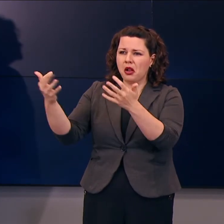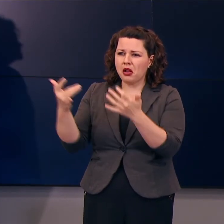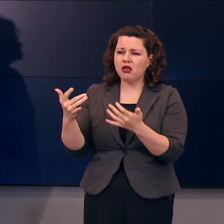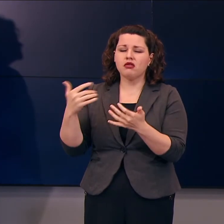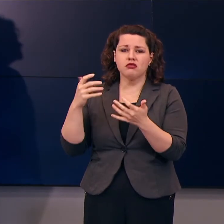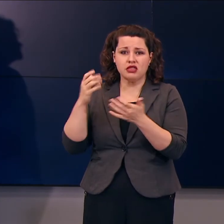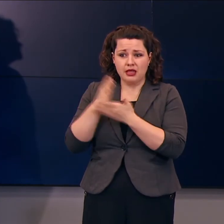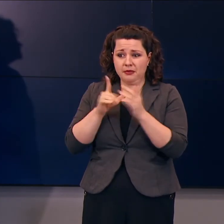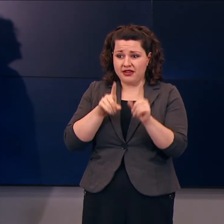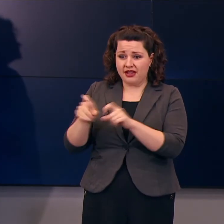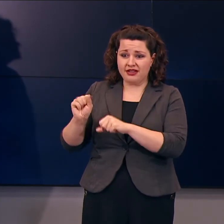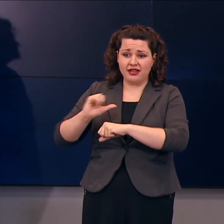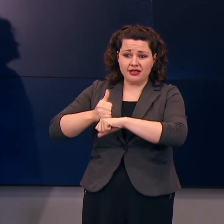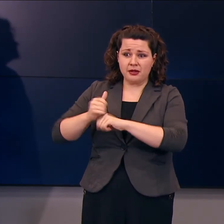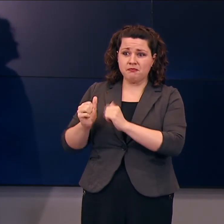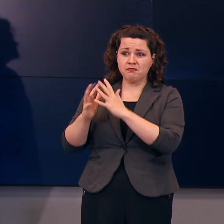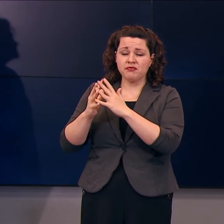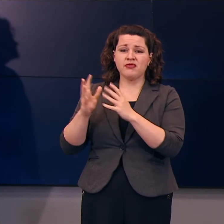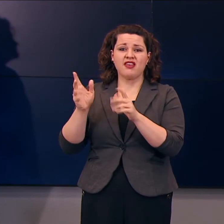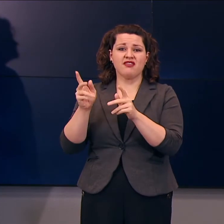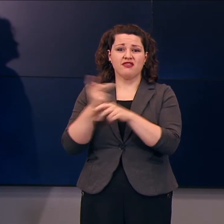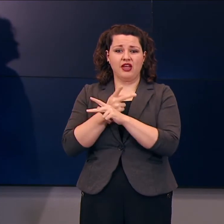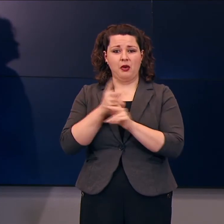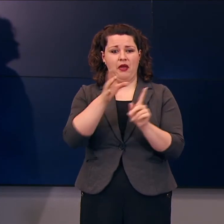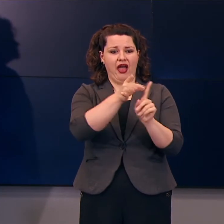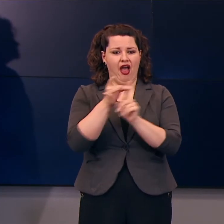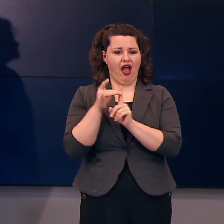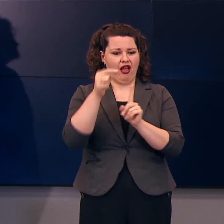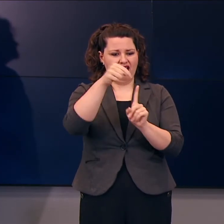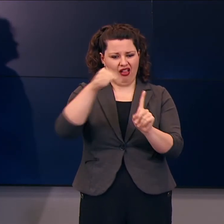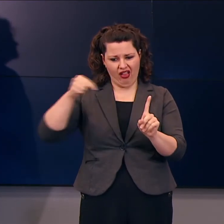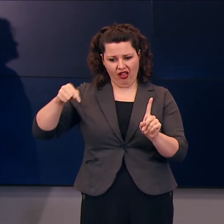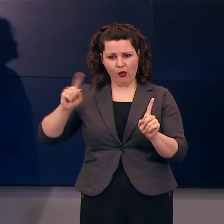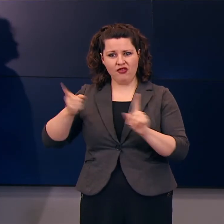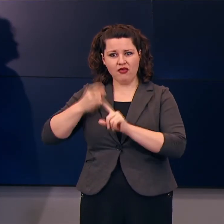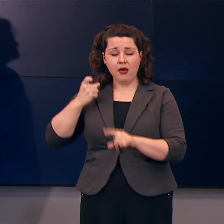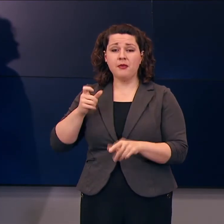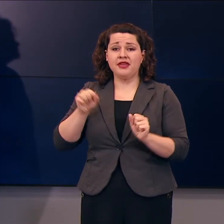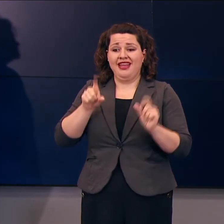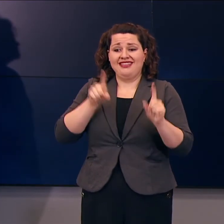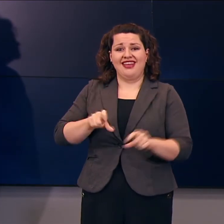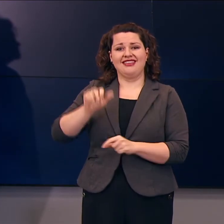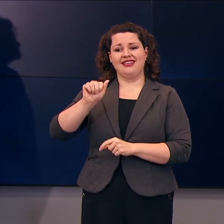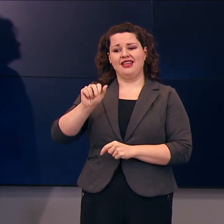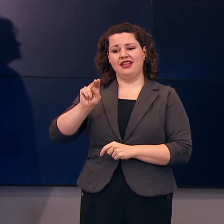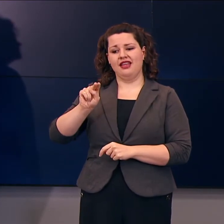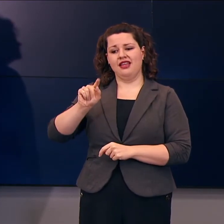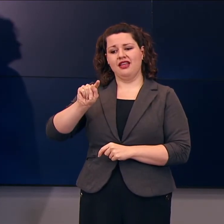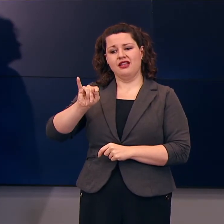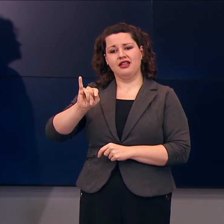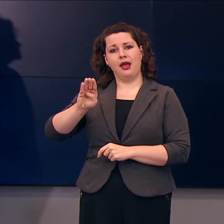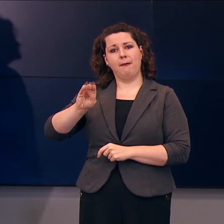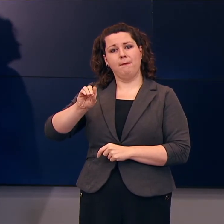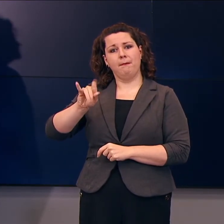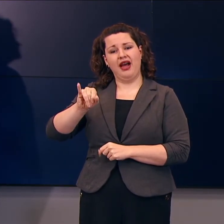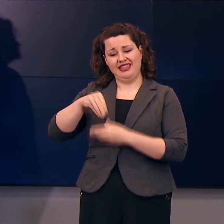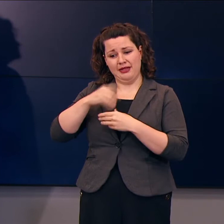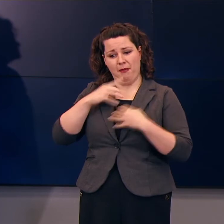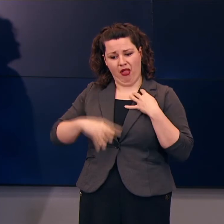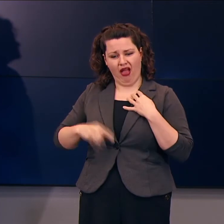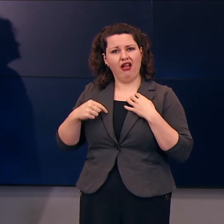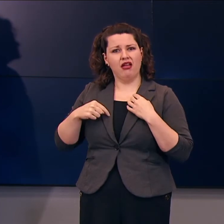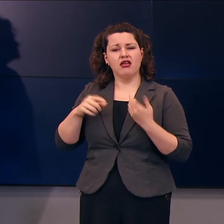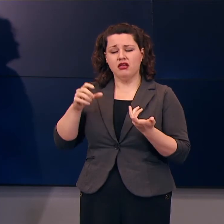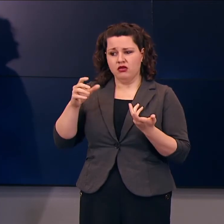some of the testing, some of the contact tracing, the being able to test for antibodies. They're moving forward with that. There's a lot of talk about that